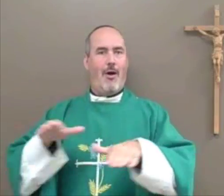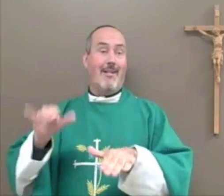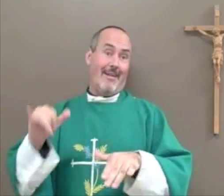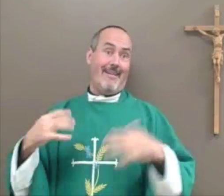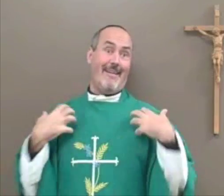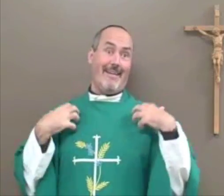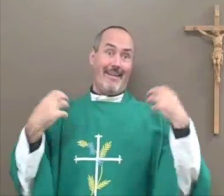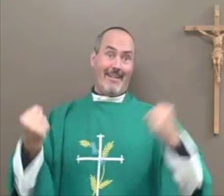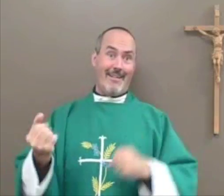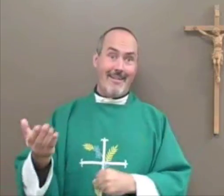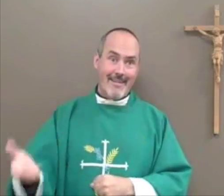walk and be healed.